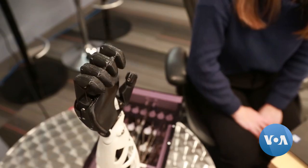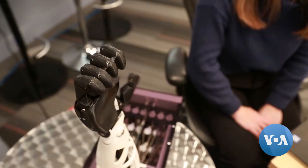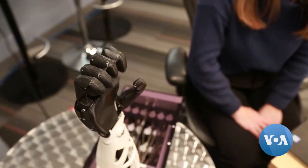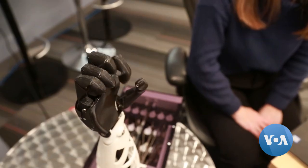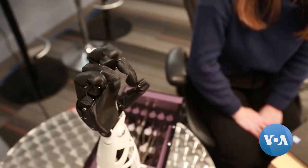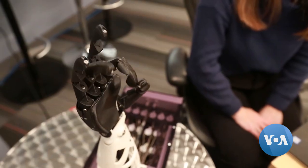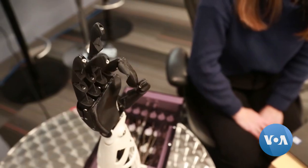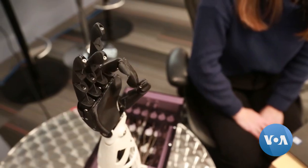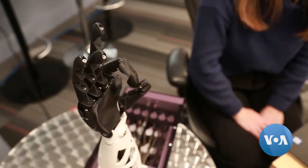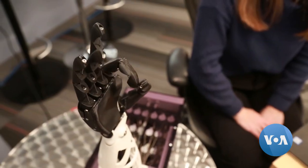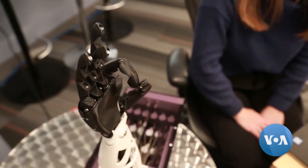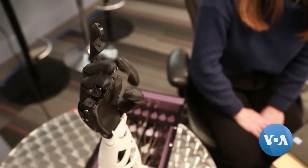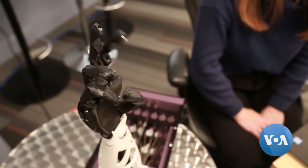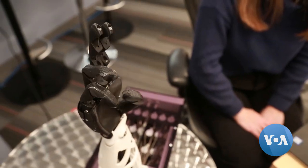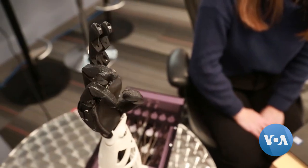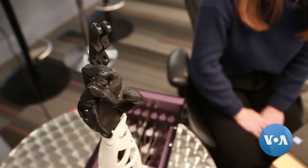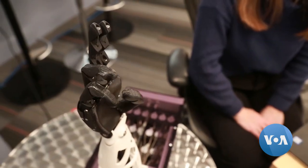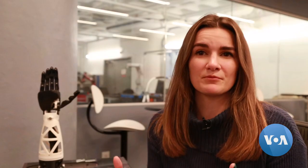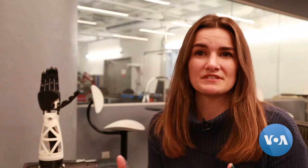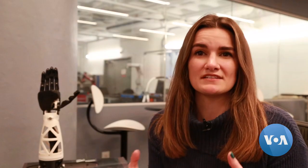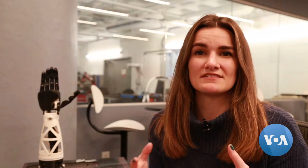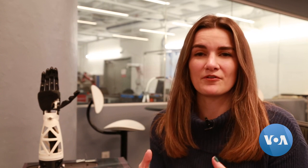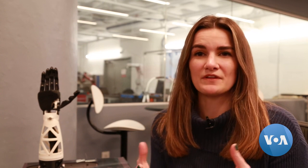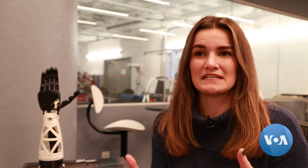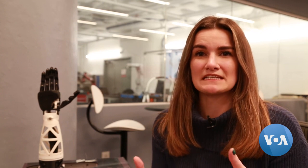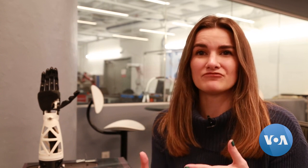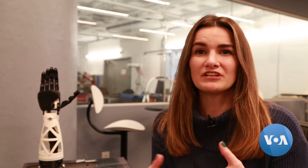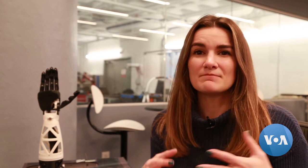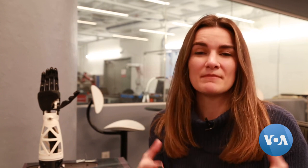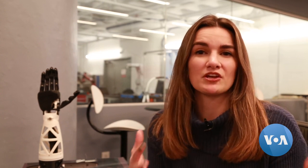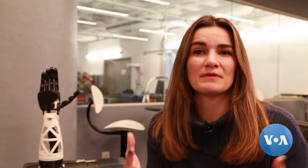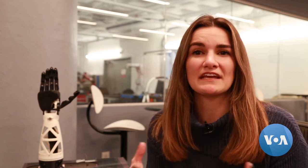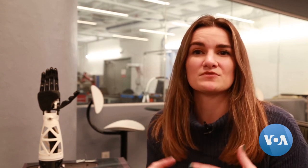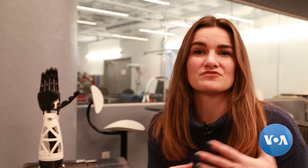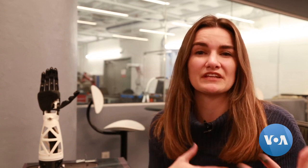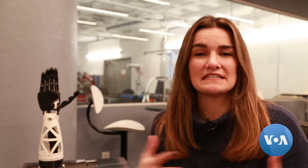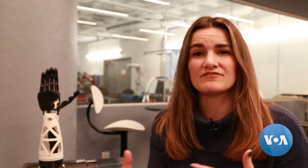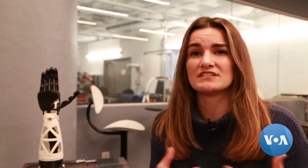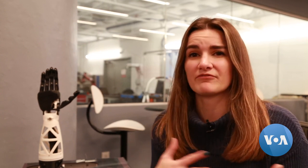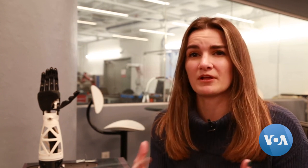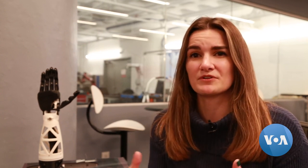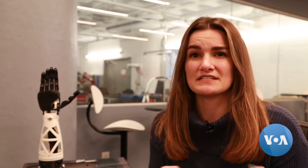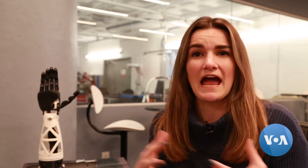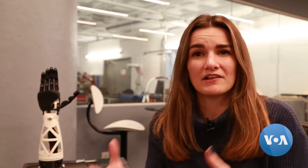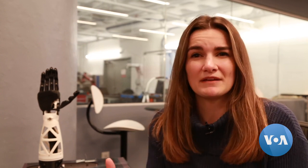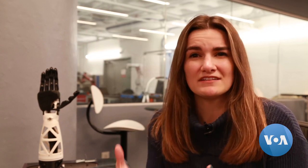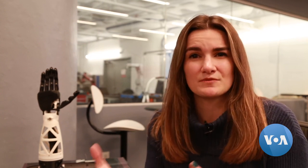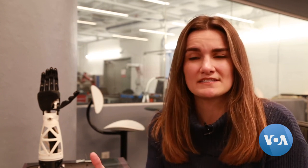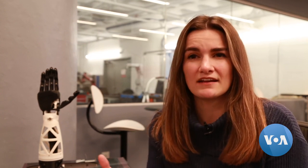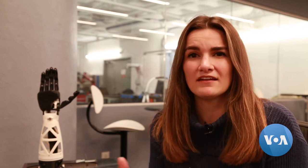flexible components, which kind of serves two purposes. Not only does it really mimic a human hand, so it's really easy for the deafblind person to acclimate to its signing,